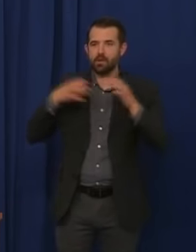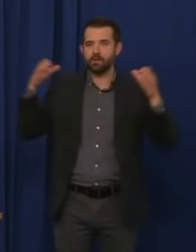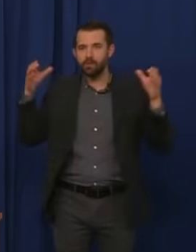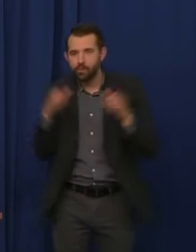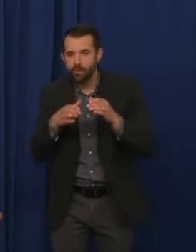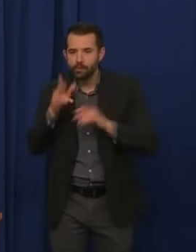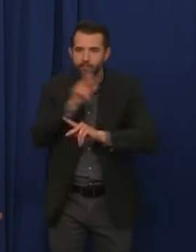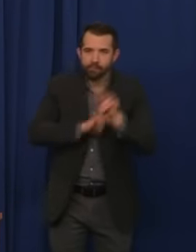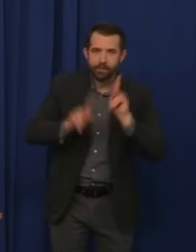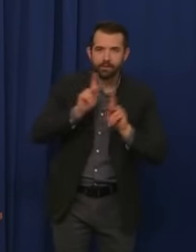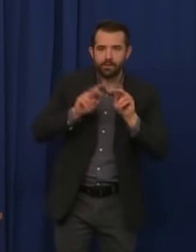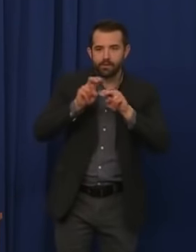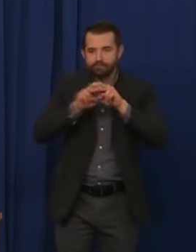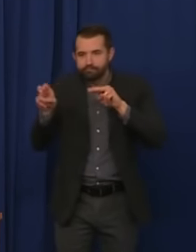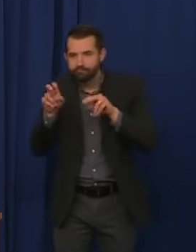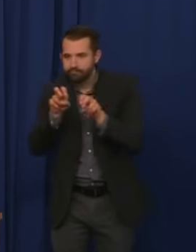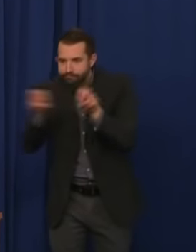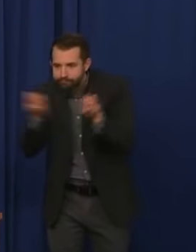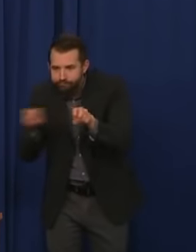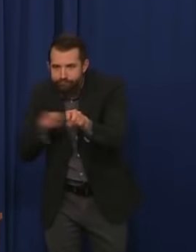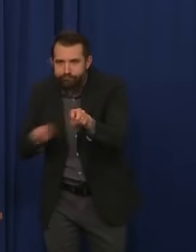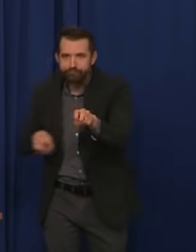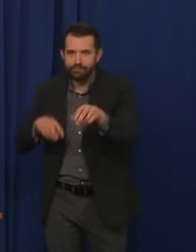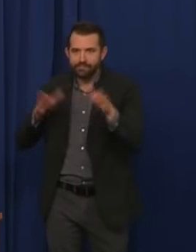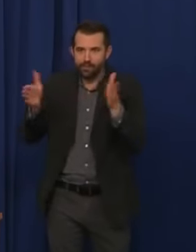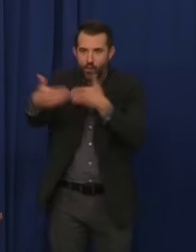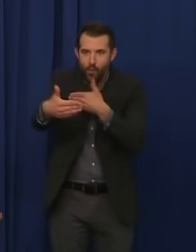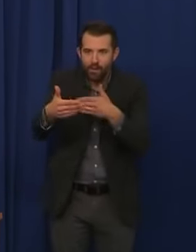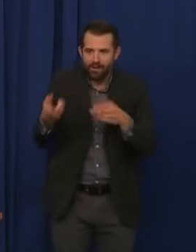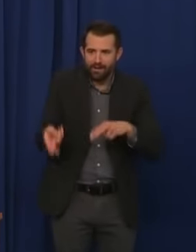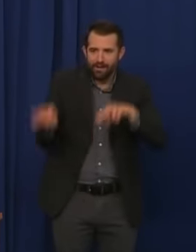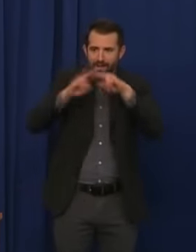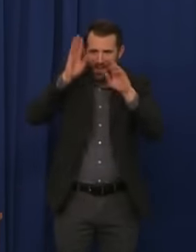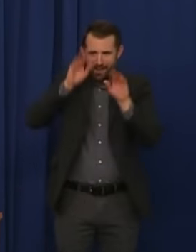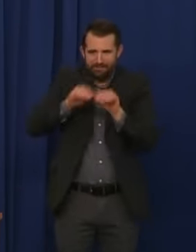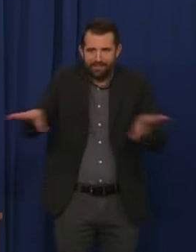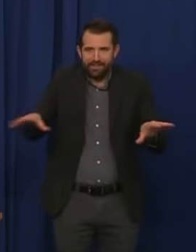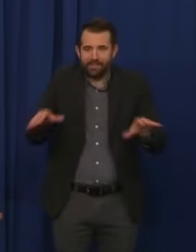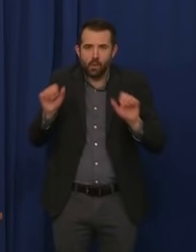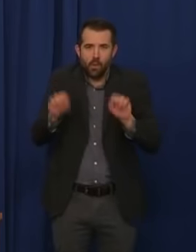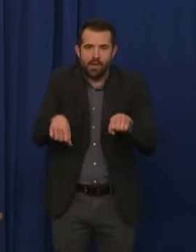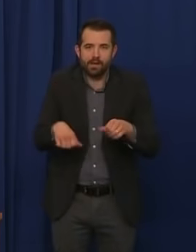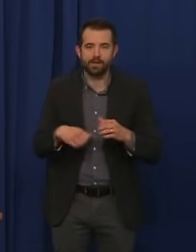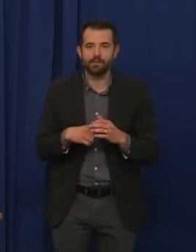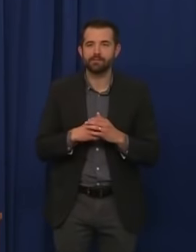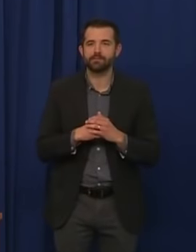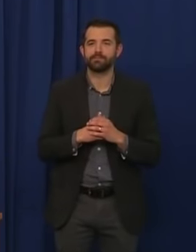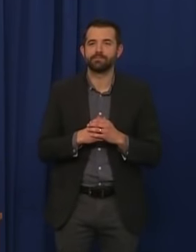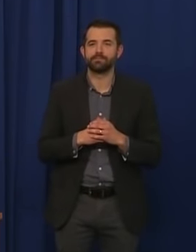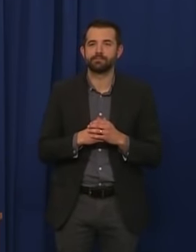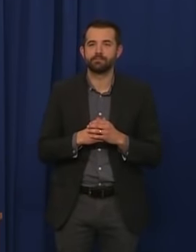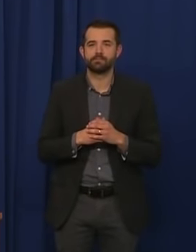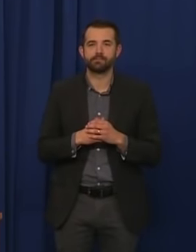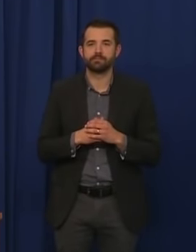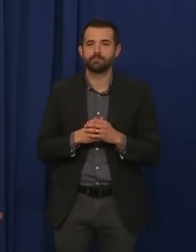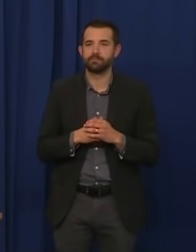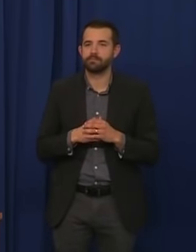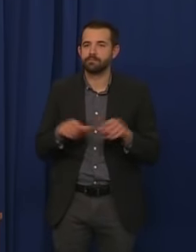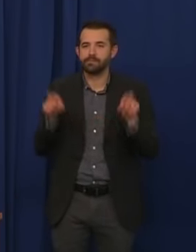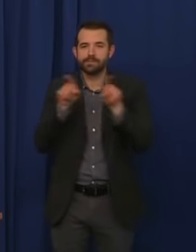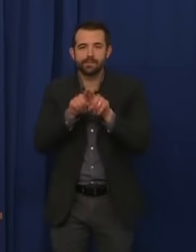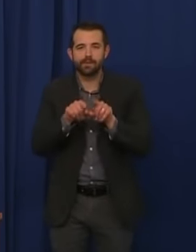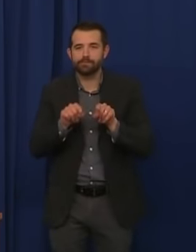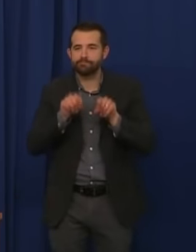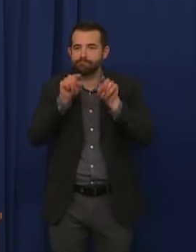together and high potential of spreading the virus. That's still the case. That's consistent with the other orders we have in effect right